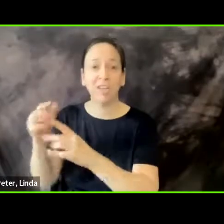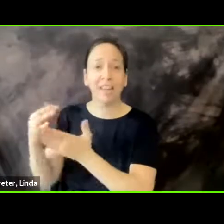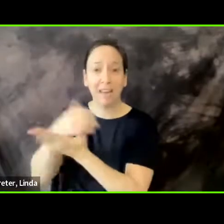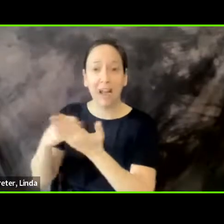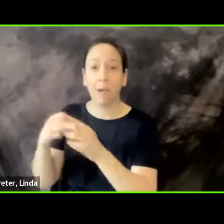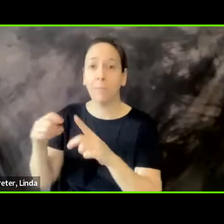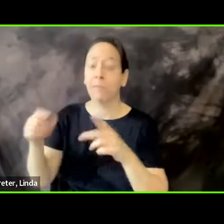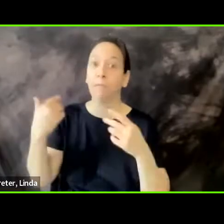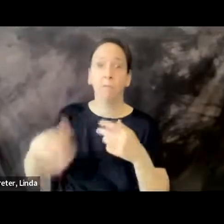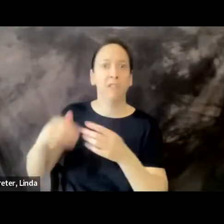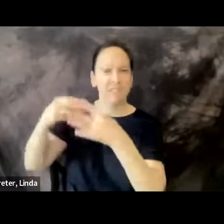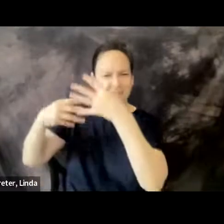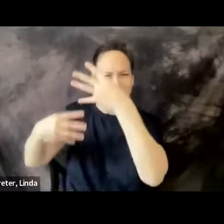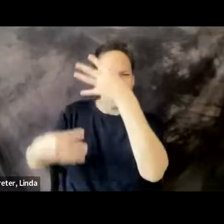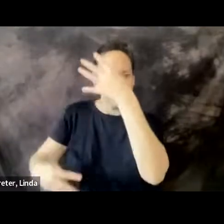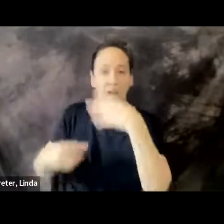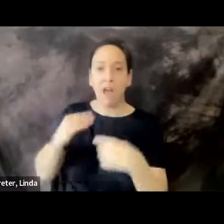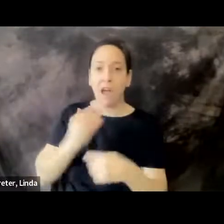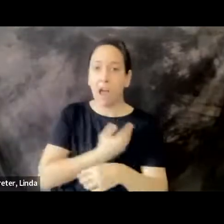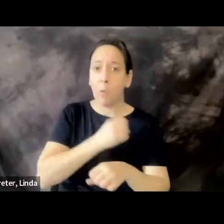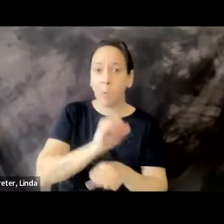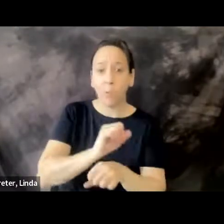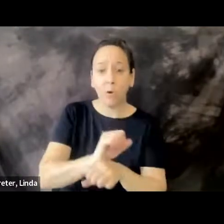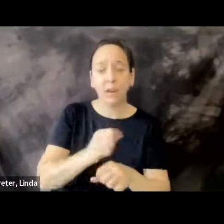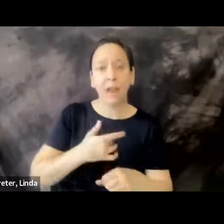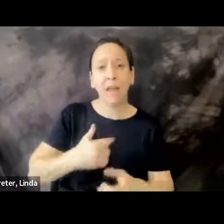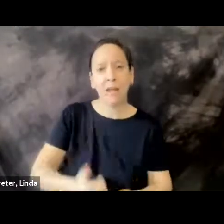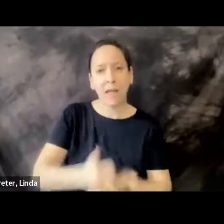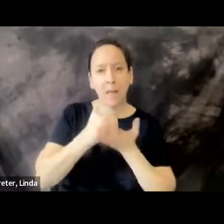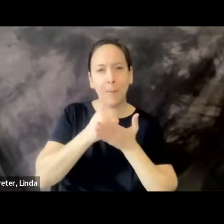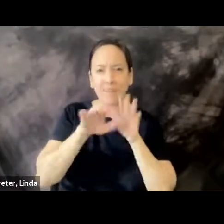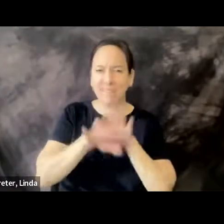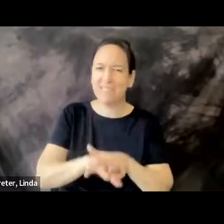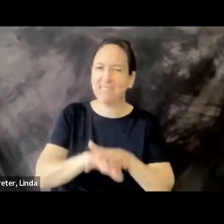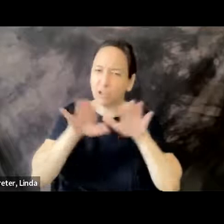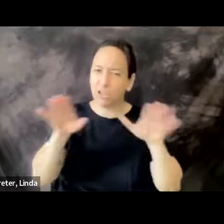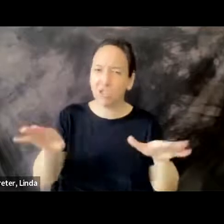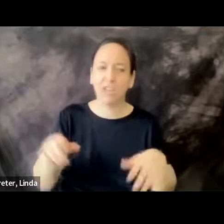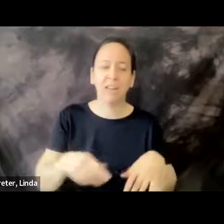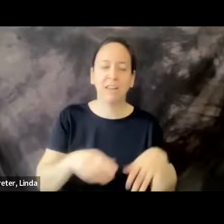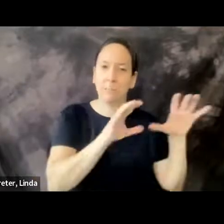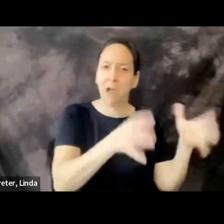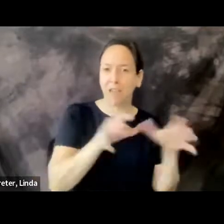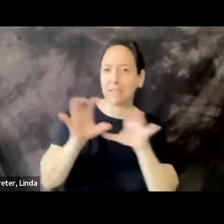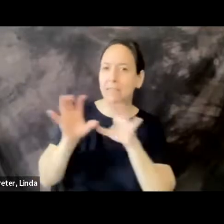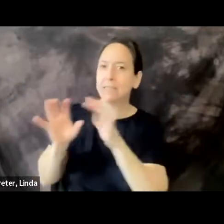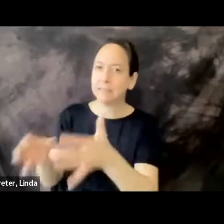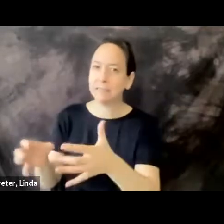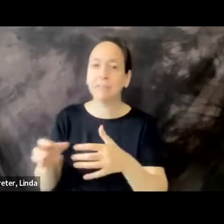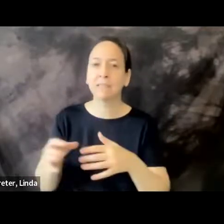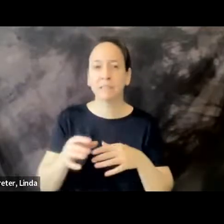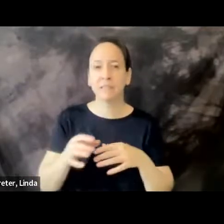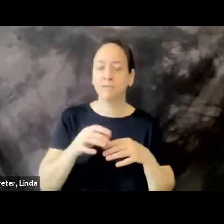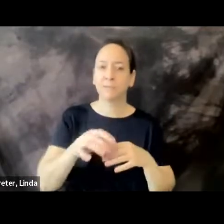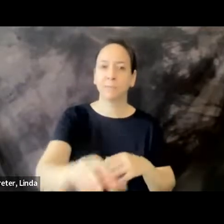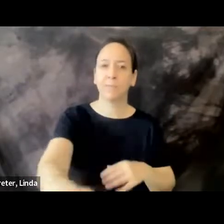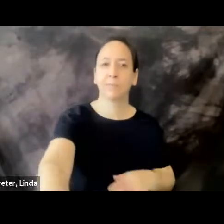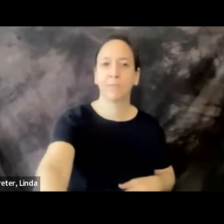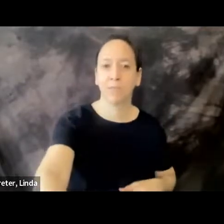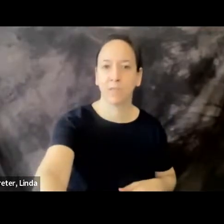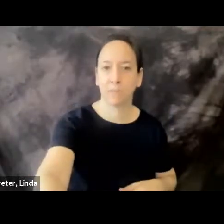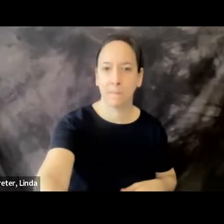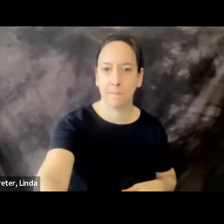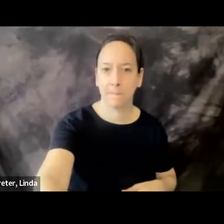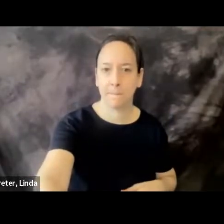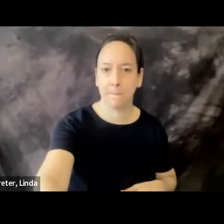Upturn, we found it useful to differentiate between two kind of main buckets of types of systems or functionality. So if you think about kind of